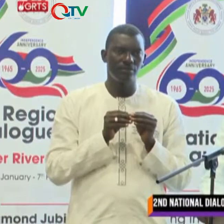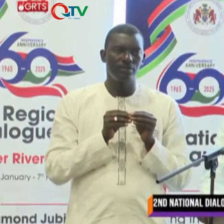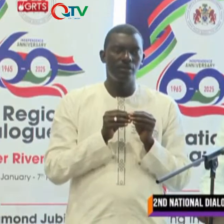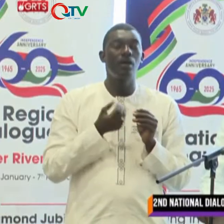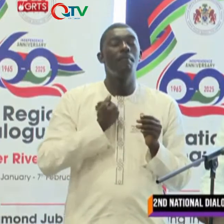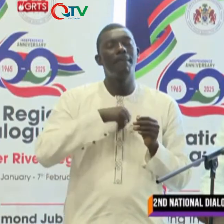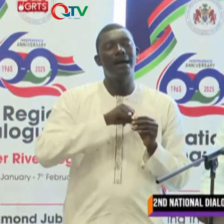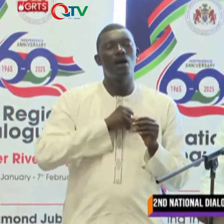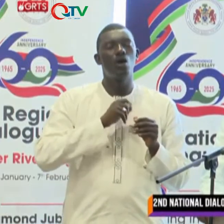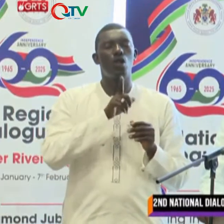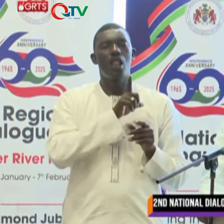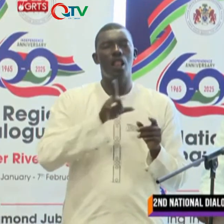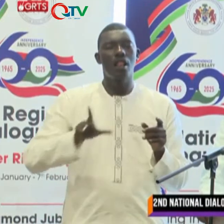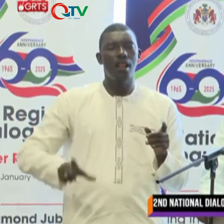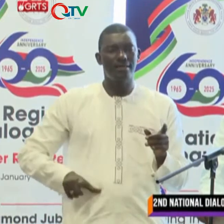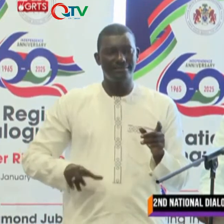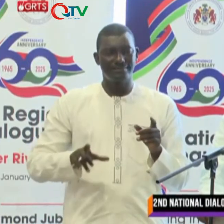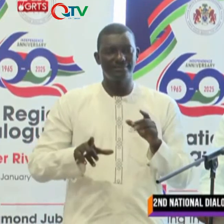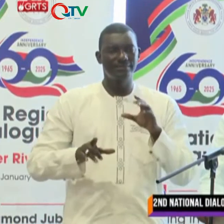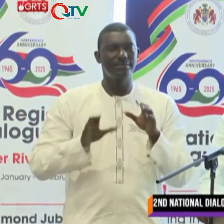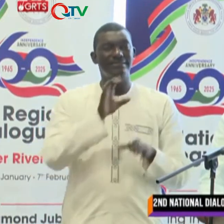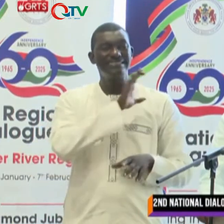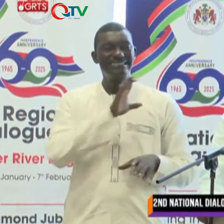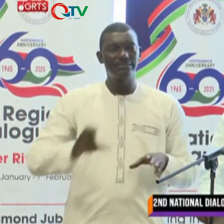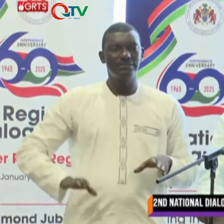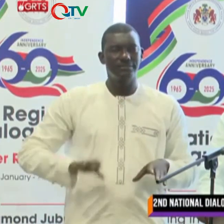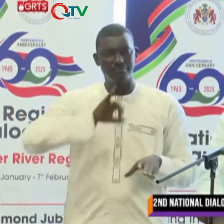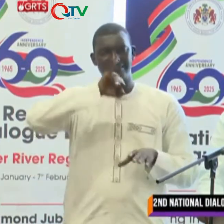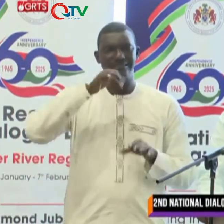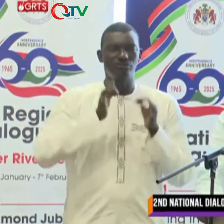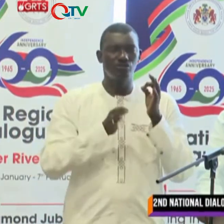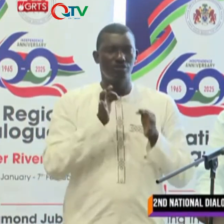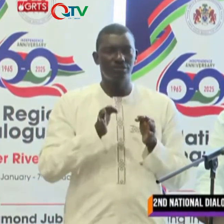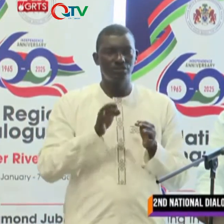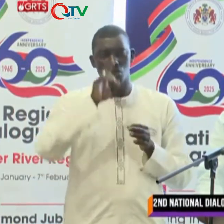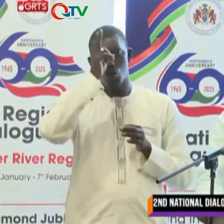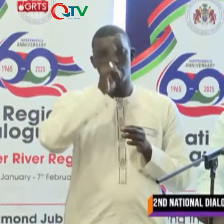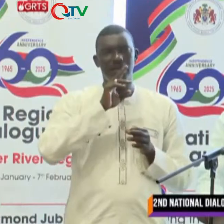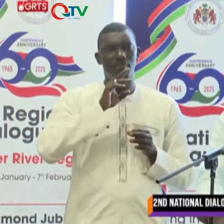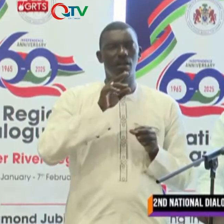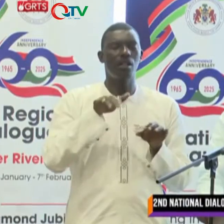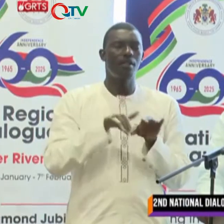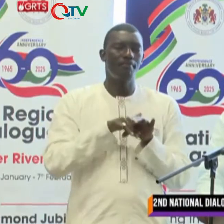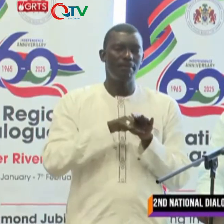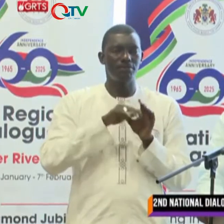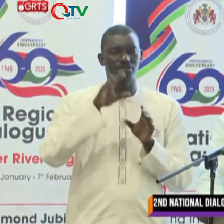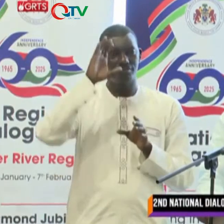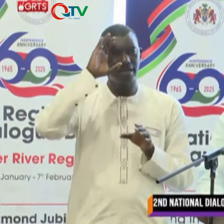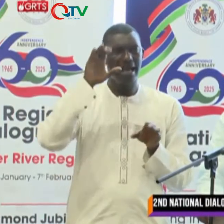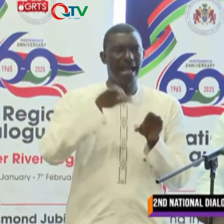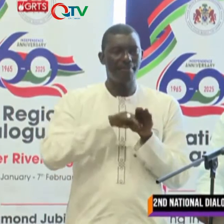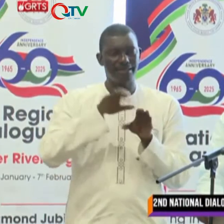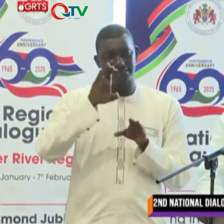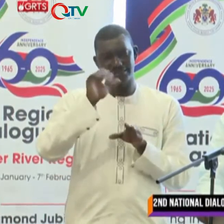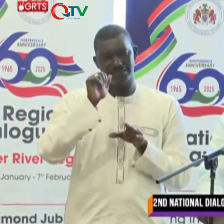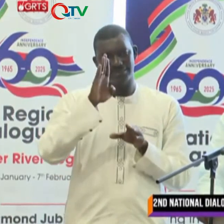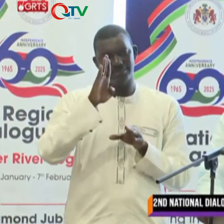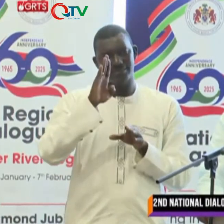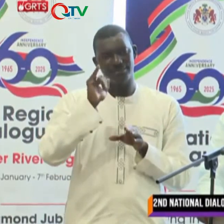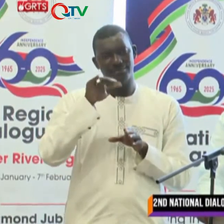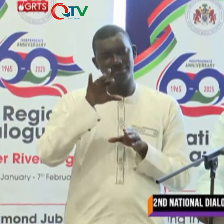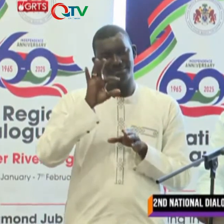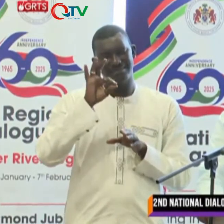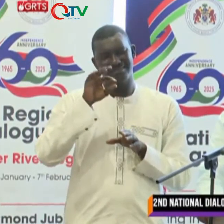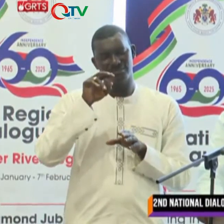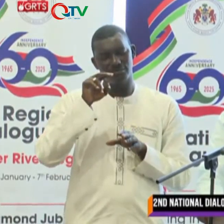my Lord the Chief Justice, honorable members of Cabinet and the National Assembly,